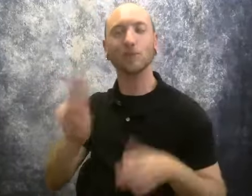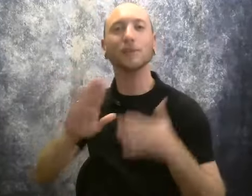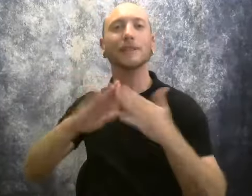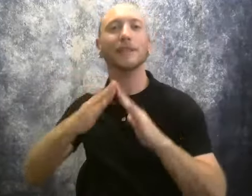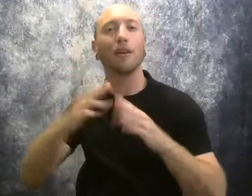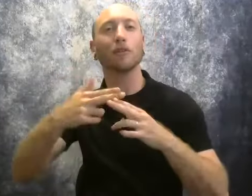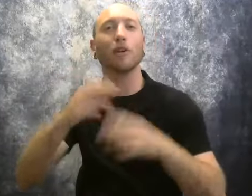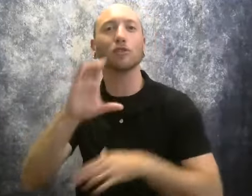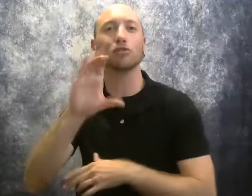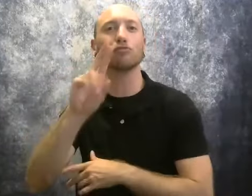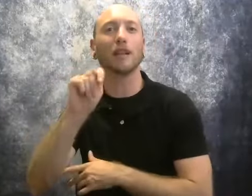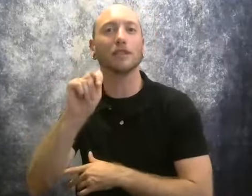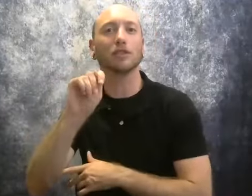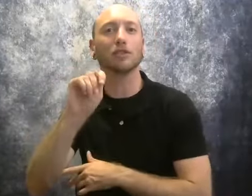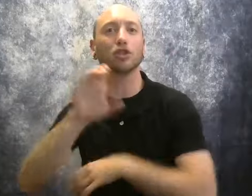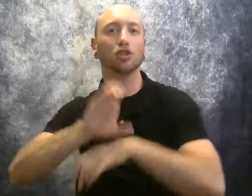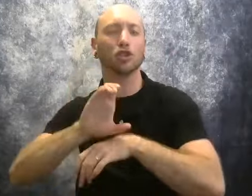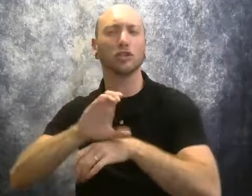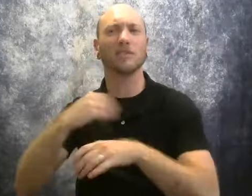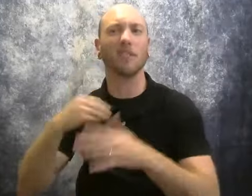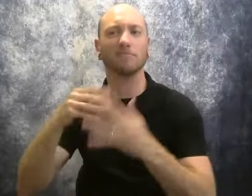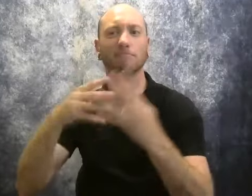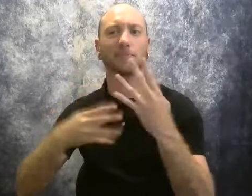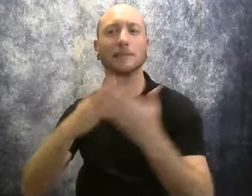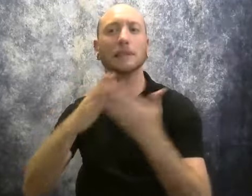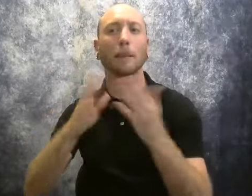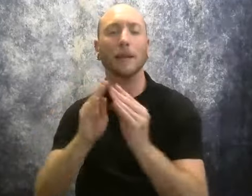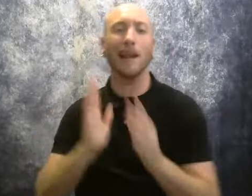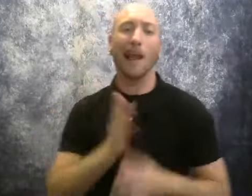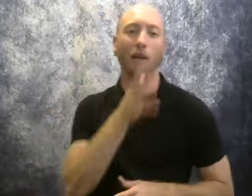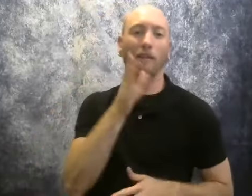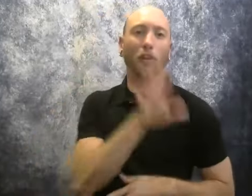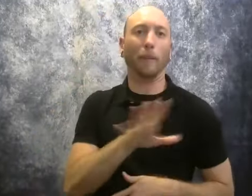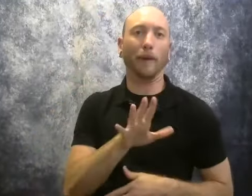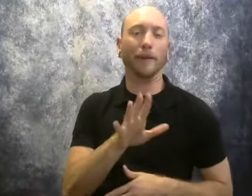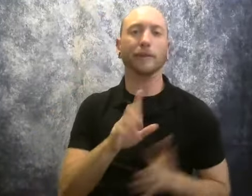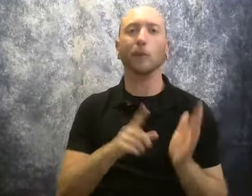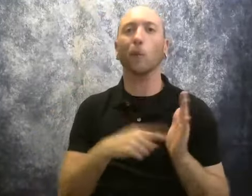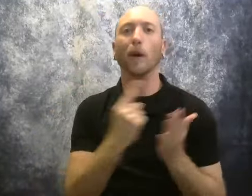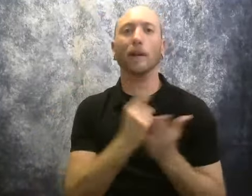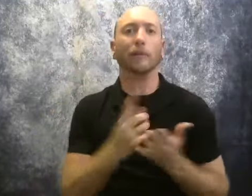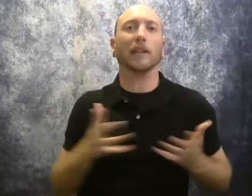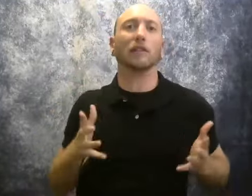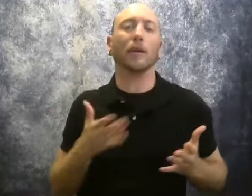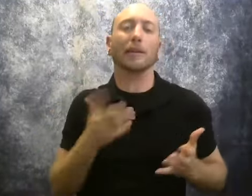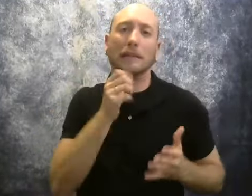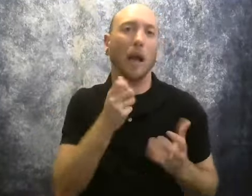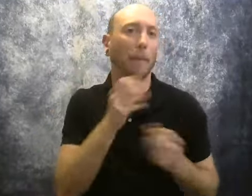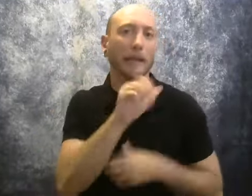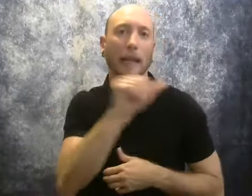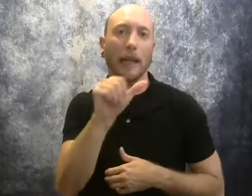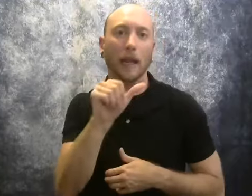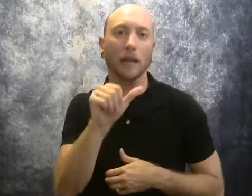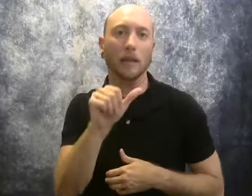and he took her off to Christchurch, where they have meetings, or many meetings. In the rural areas, we had one meeting a